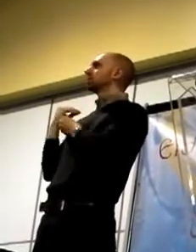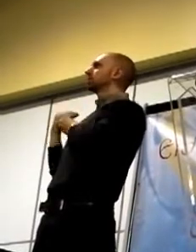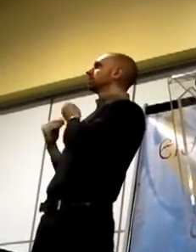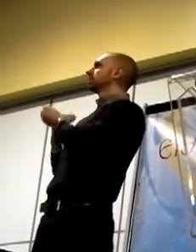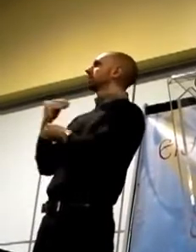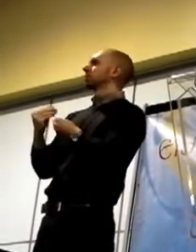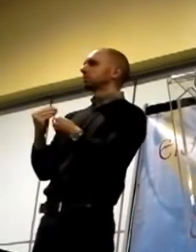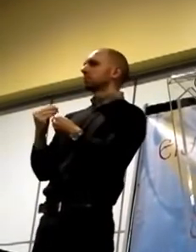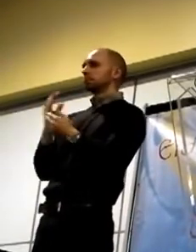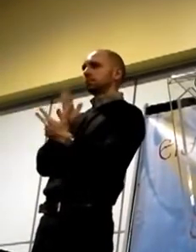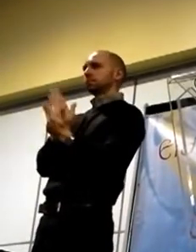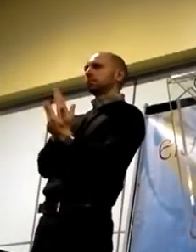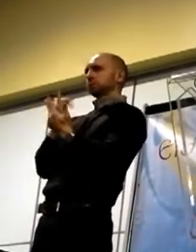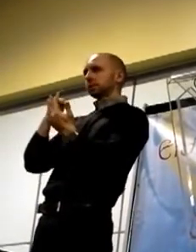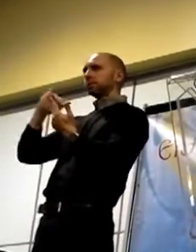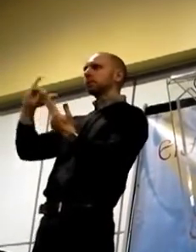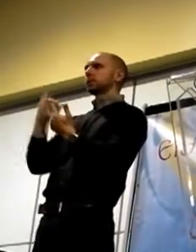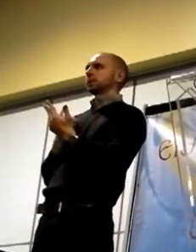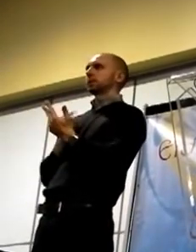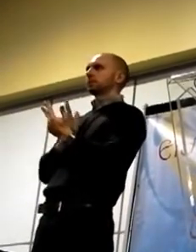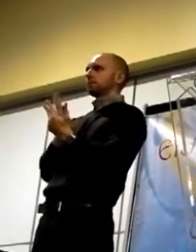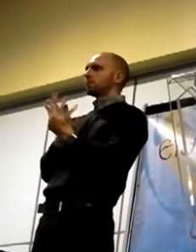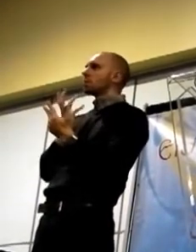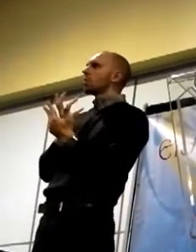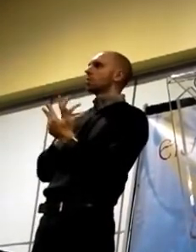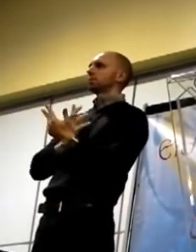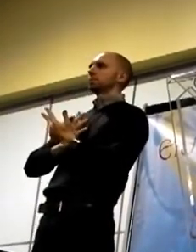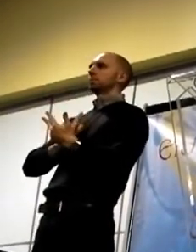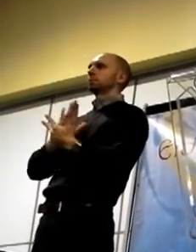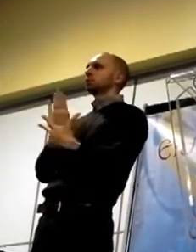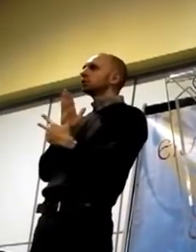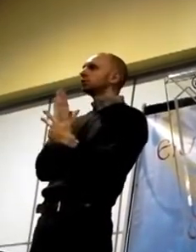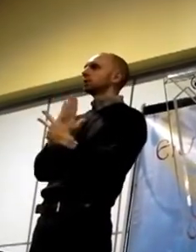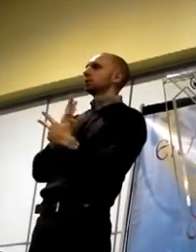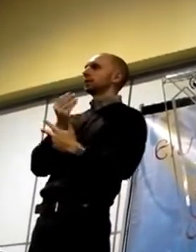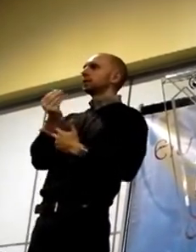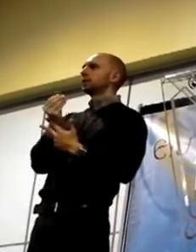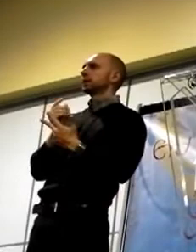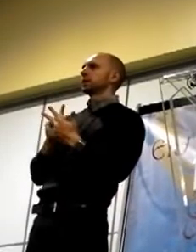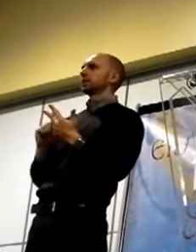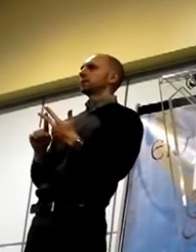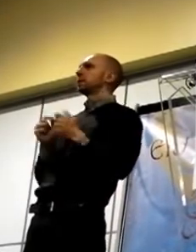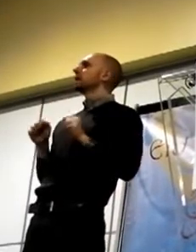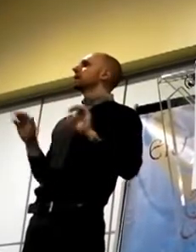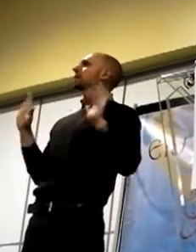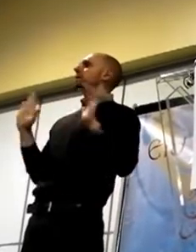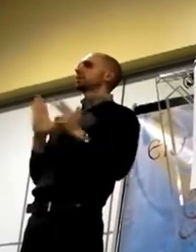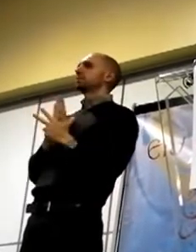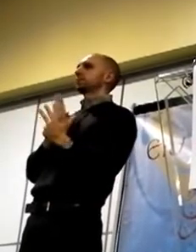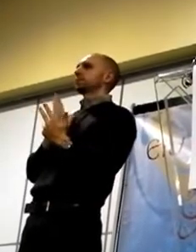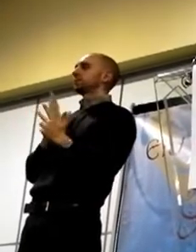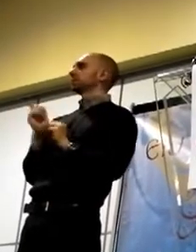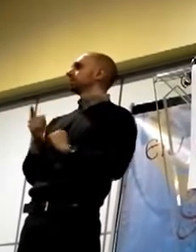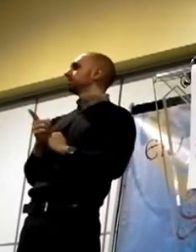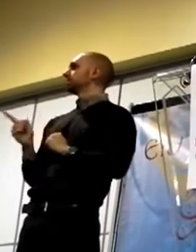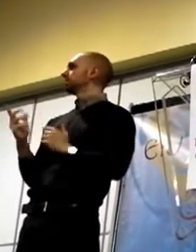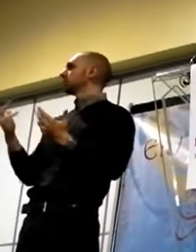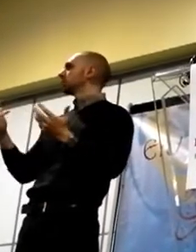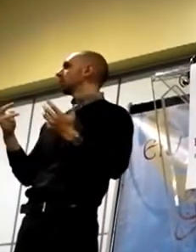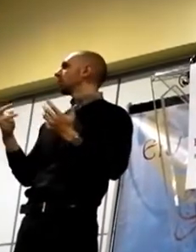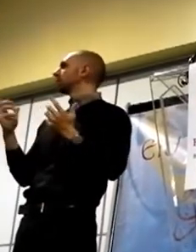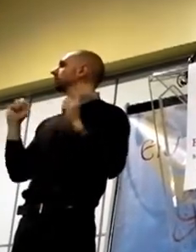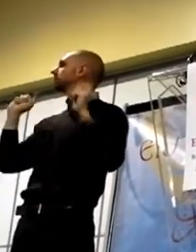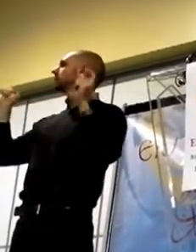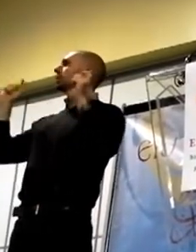And if you want to really have real joy and celebration of this Eid, we have